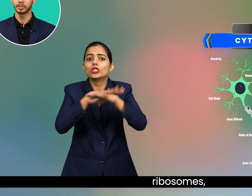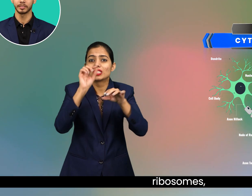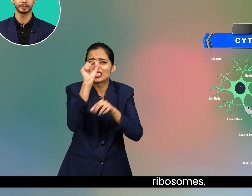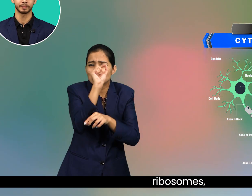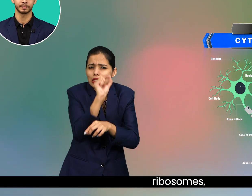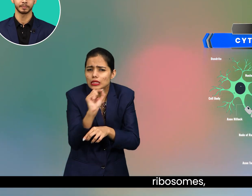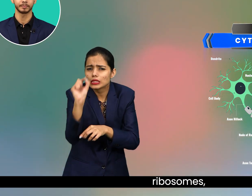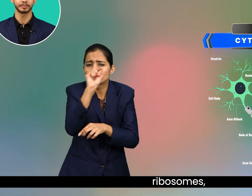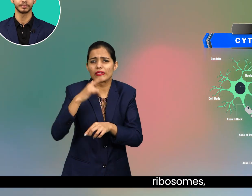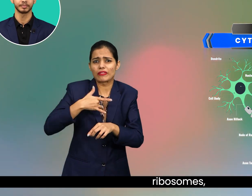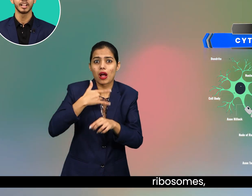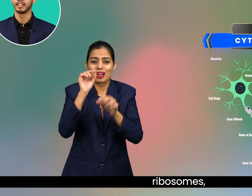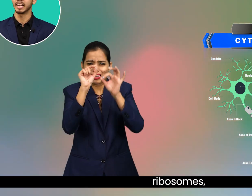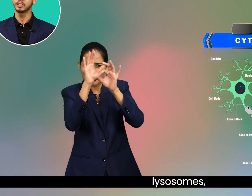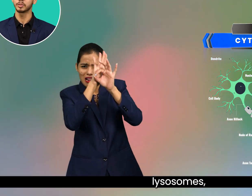ribosomes,